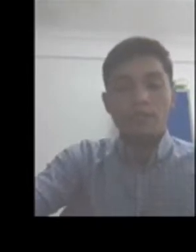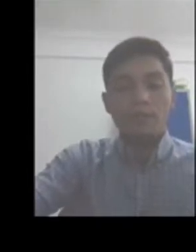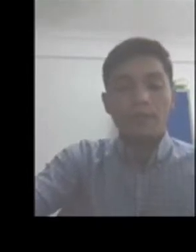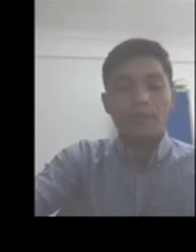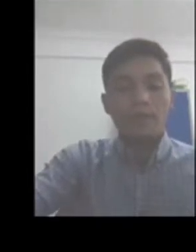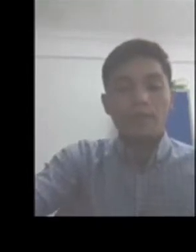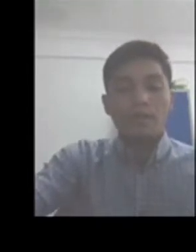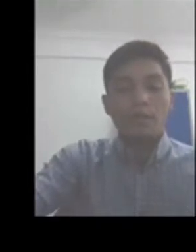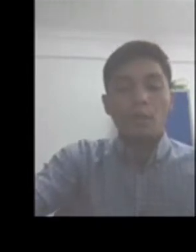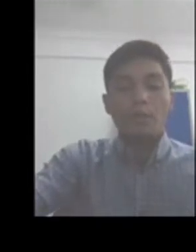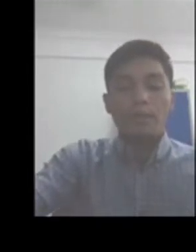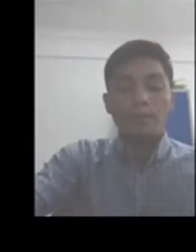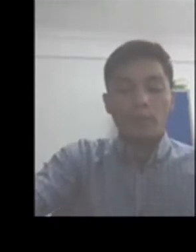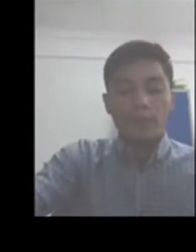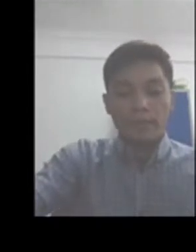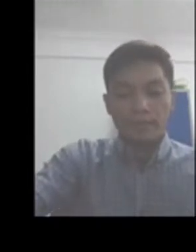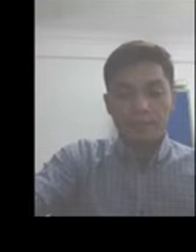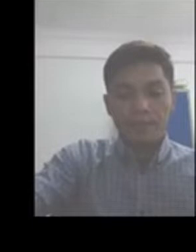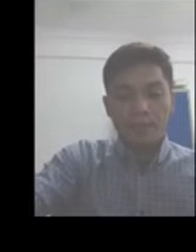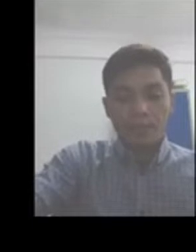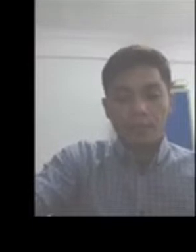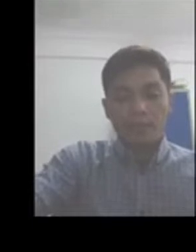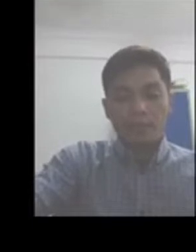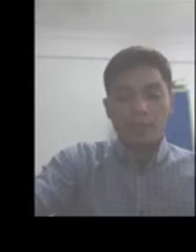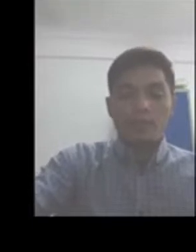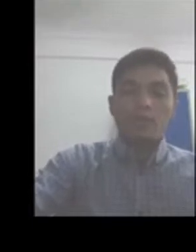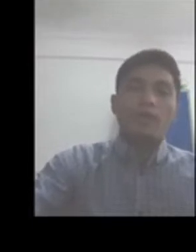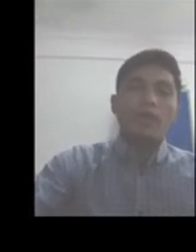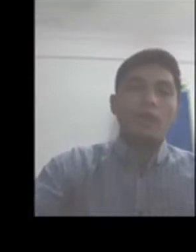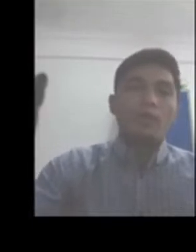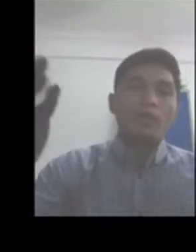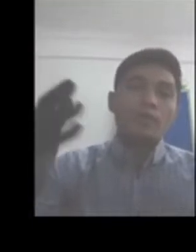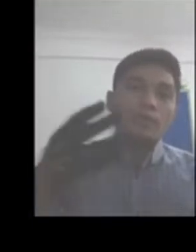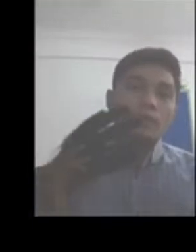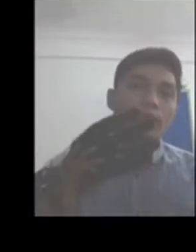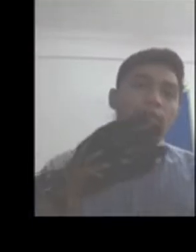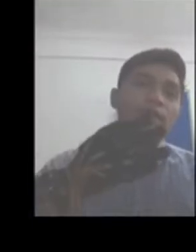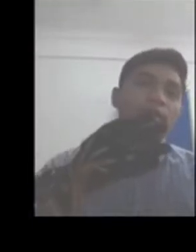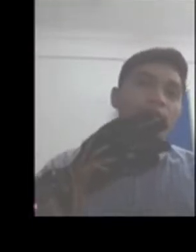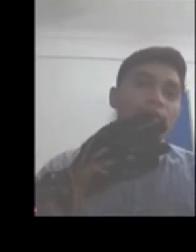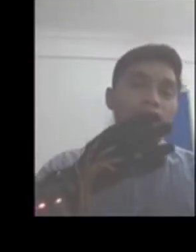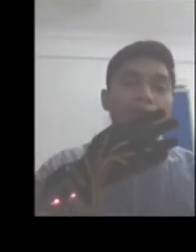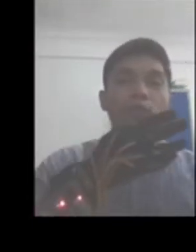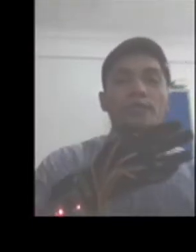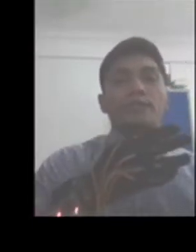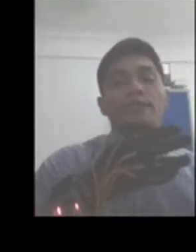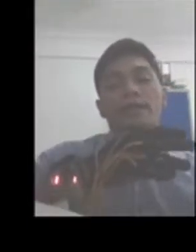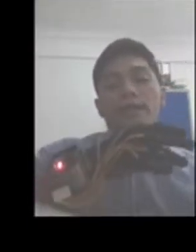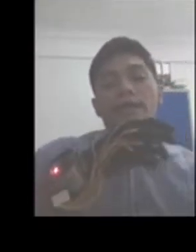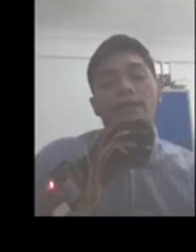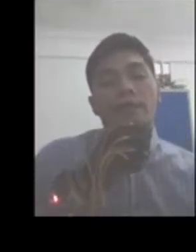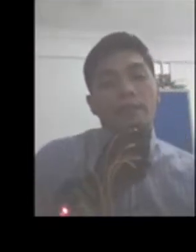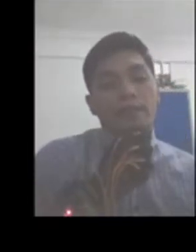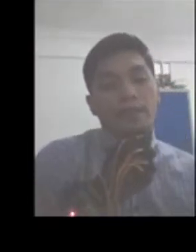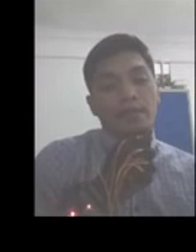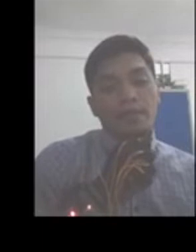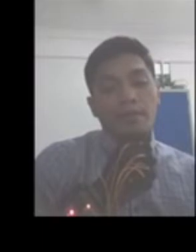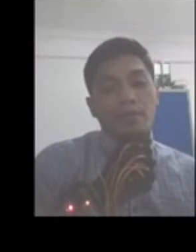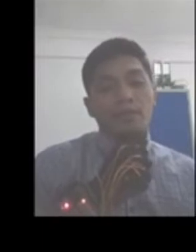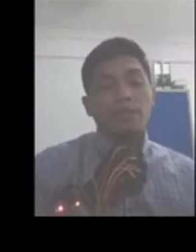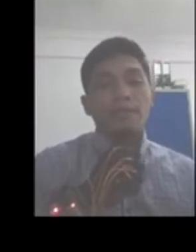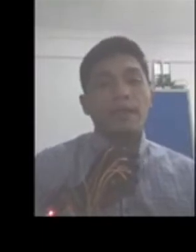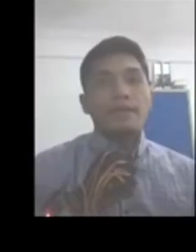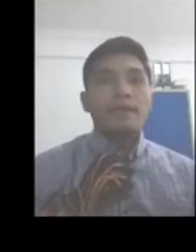is using by normal people. So I will using a sign language that